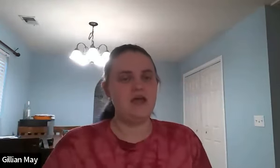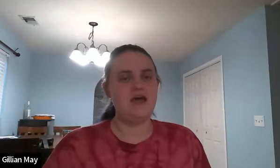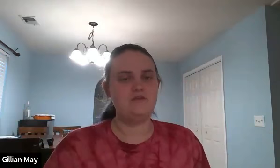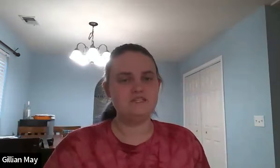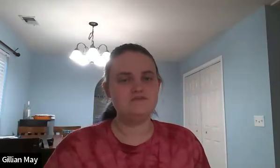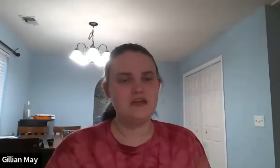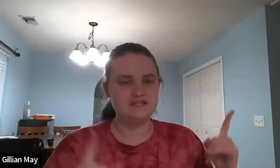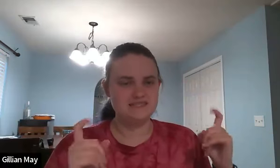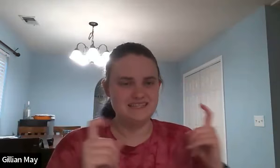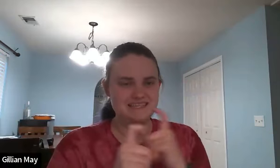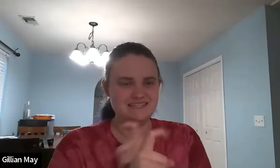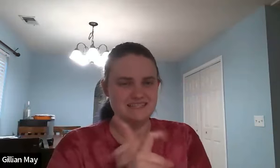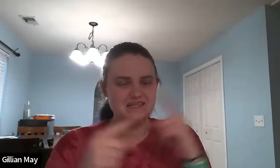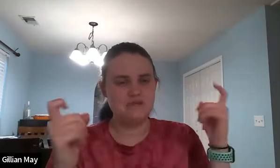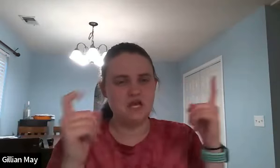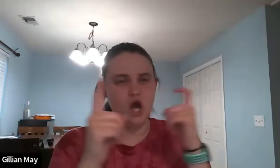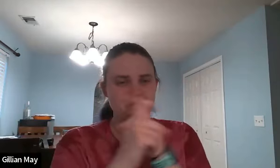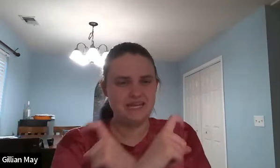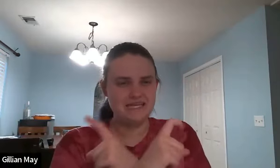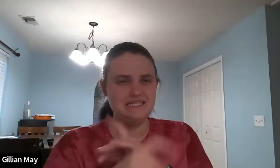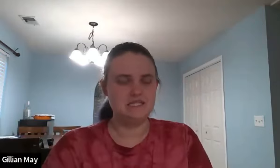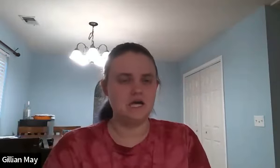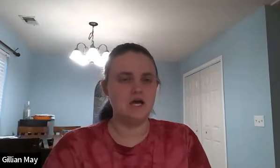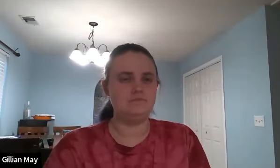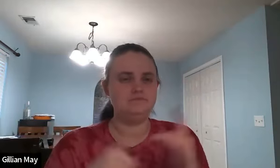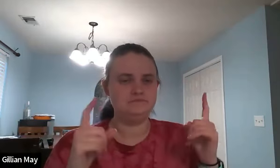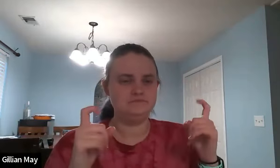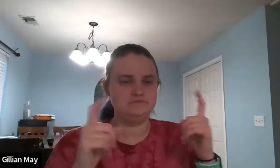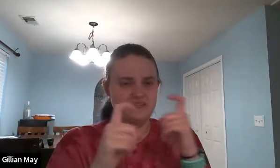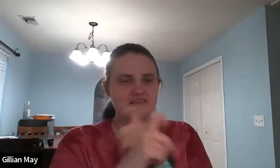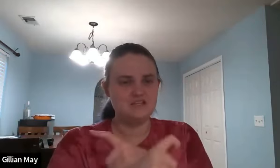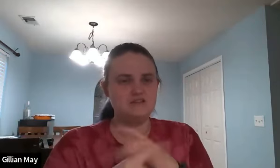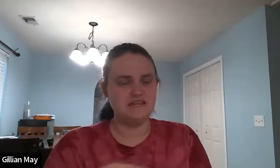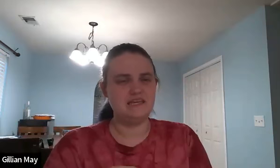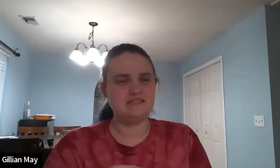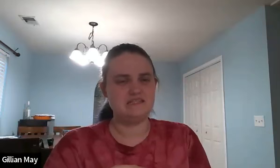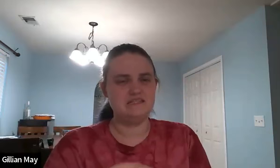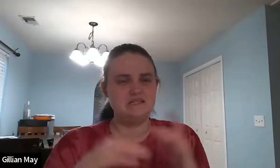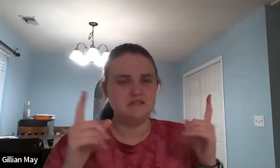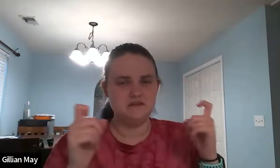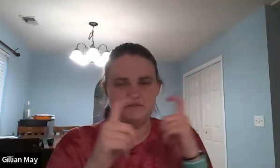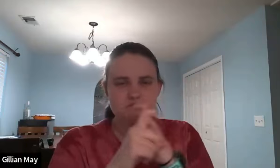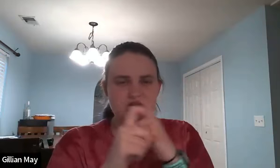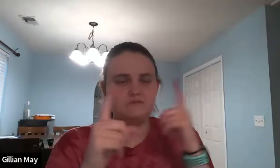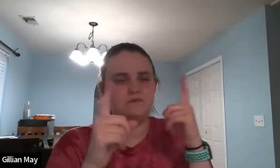And the reason for that is because this can be complicated. That's like actually like it gets confused,